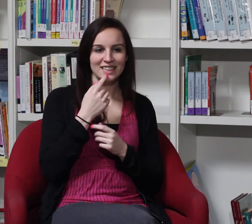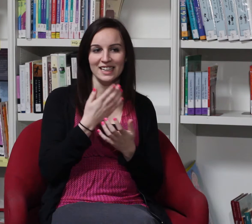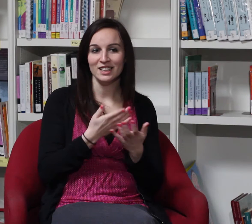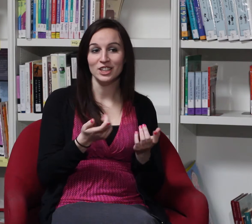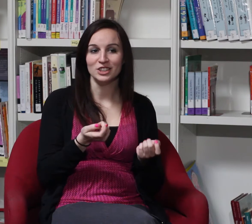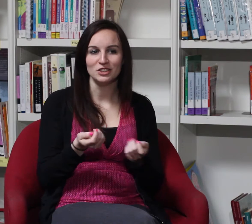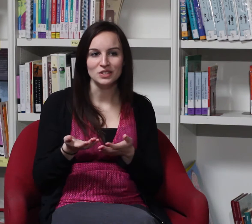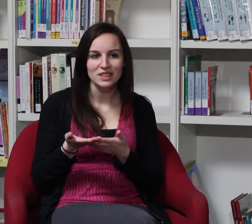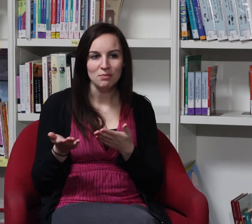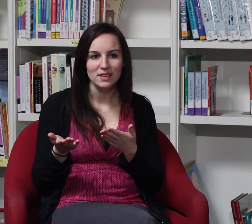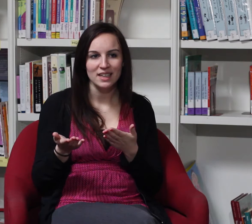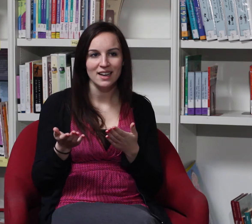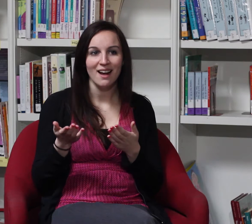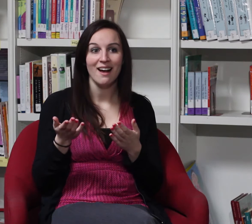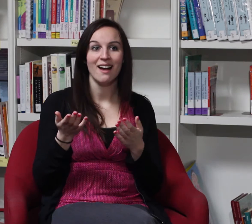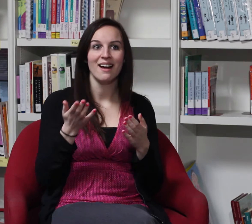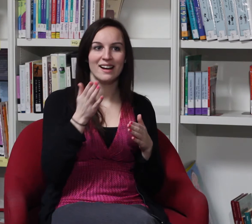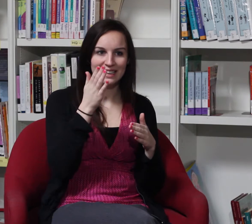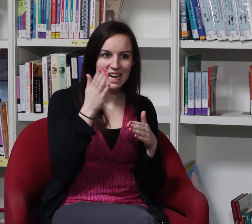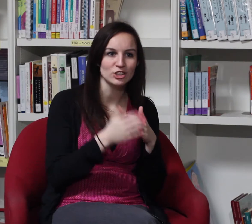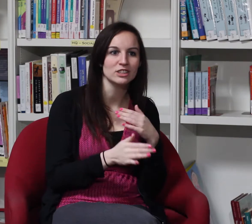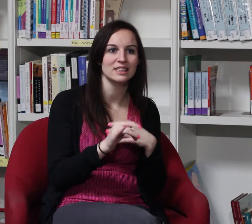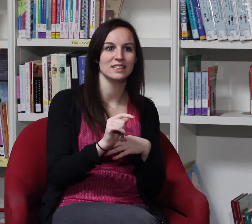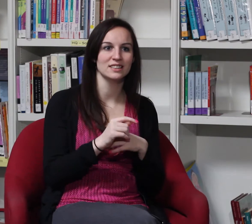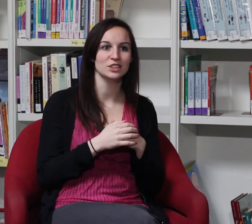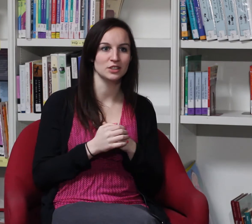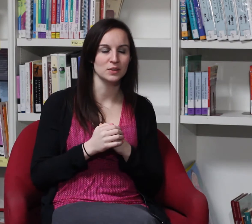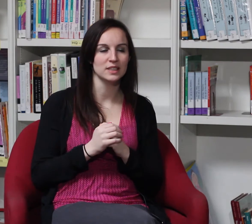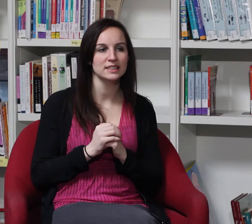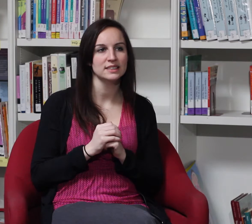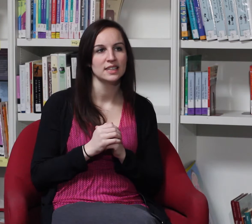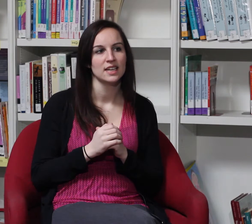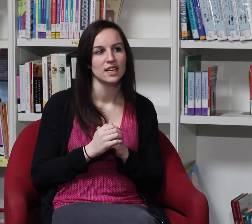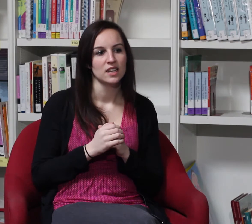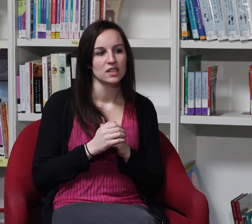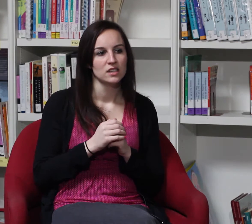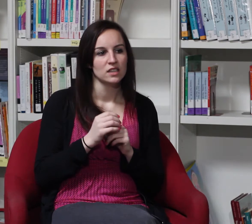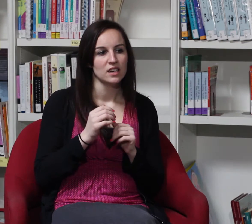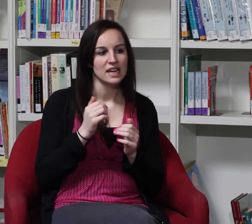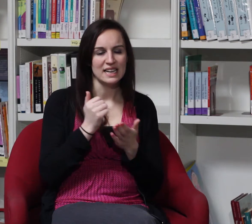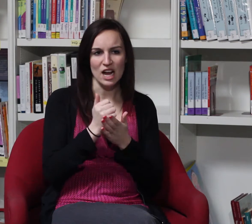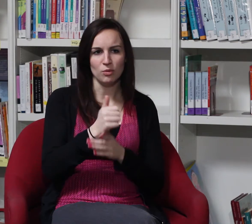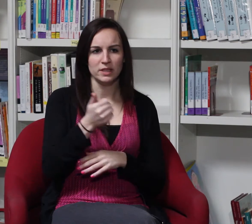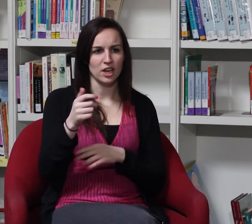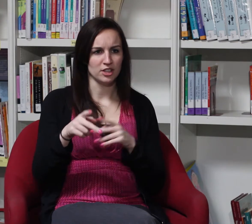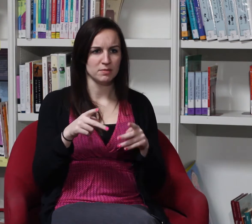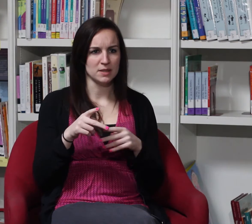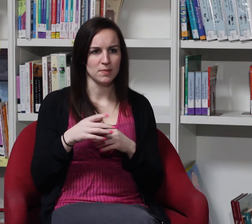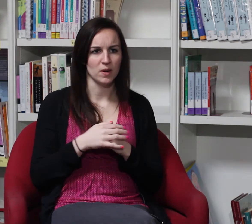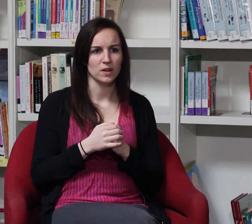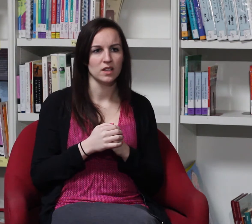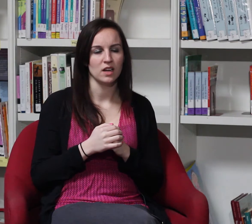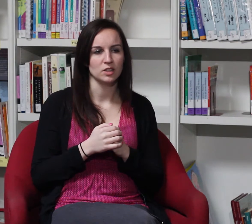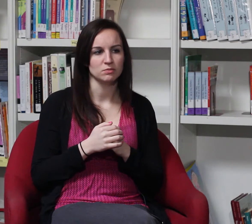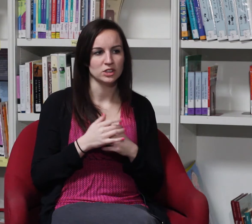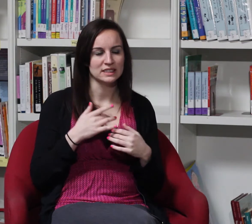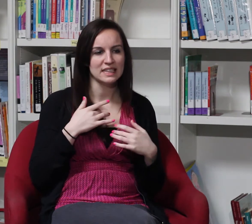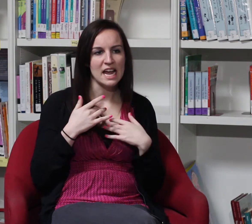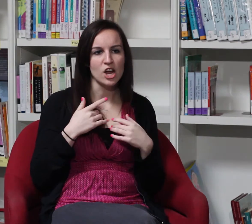saying they're gonna do something and actually do it, and helping other people, just